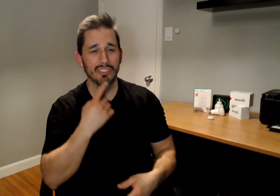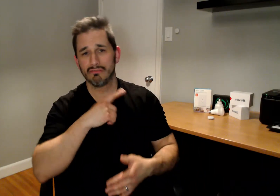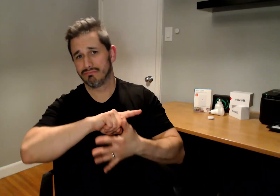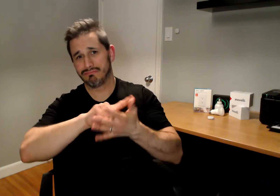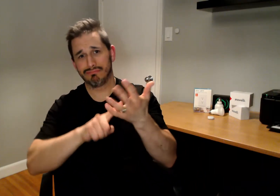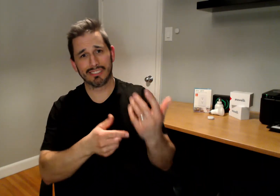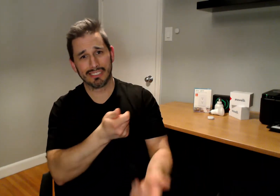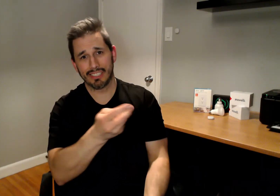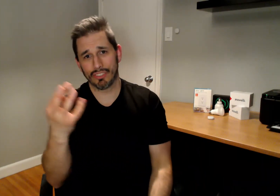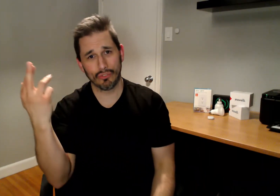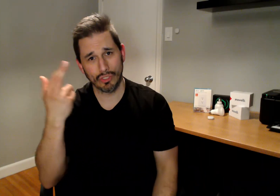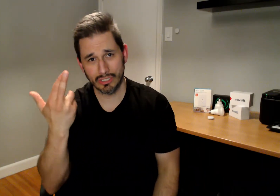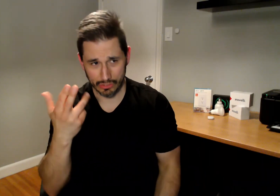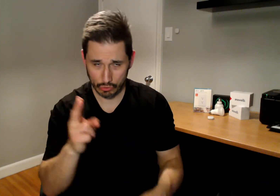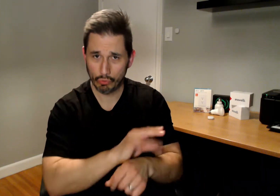use a smart switch there instead.